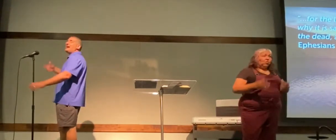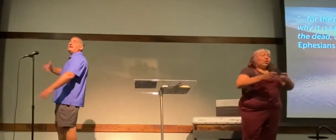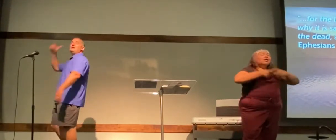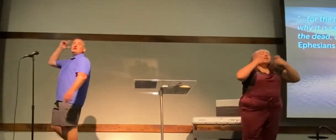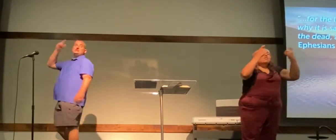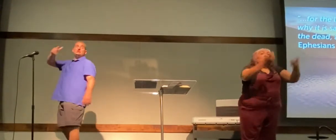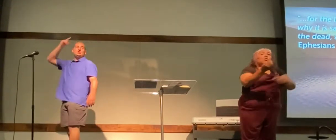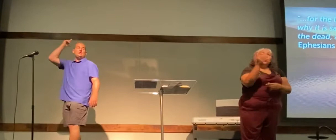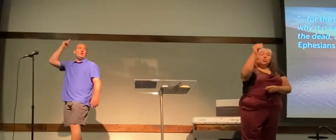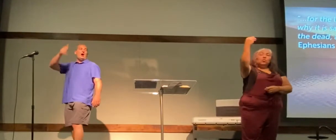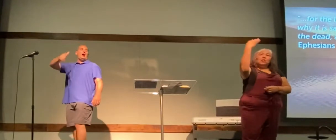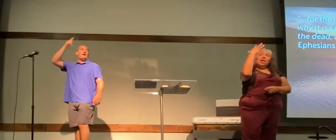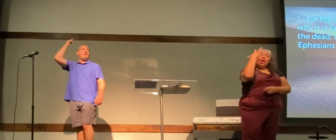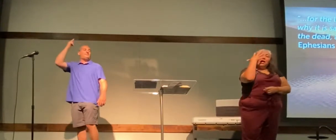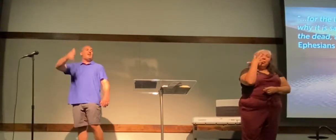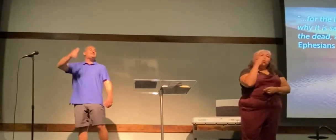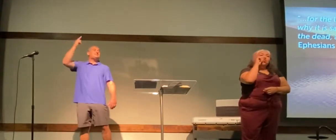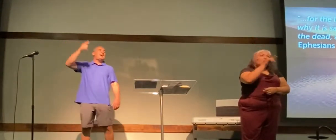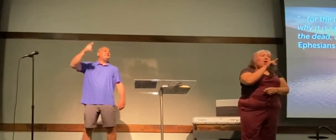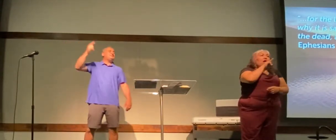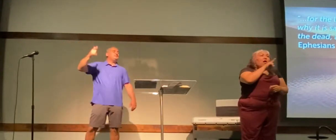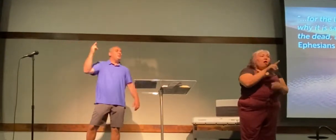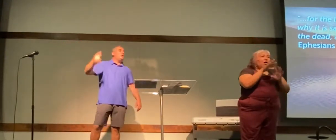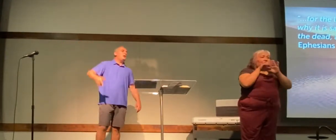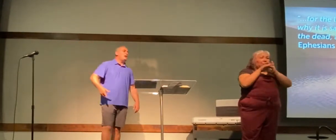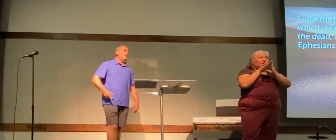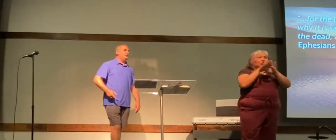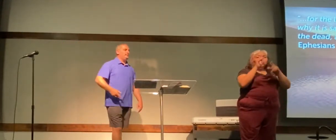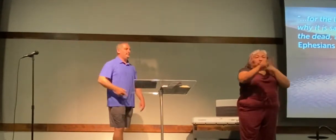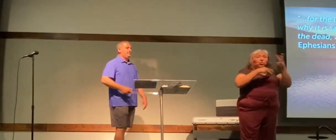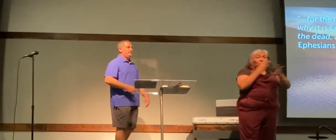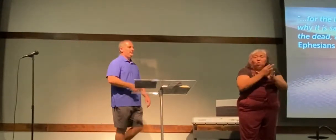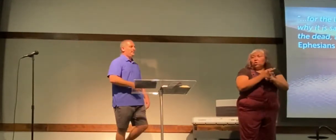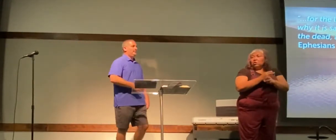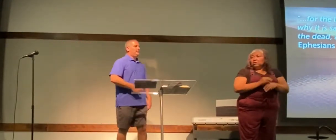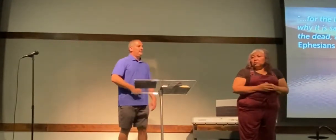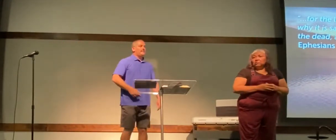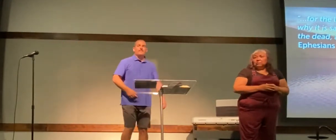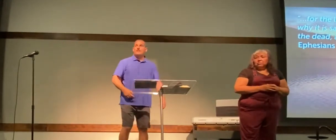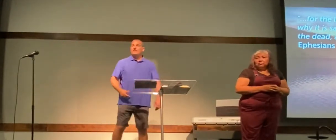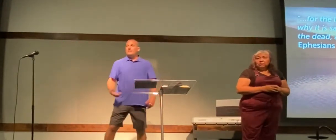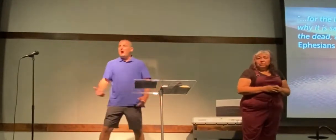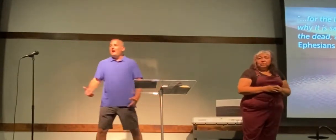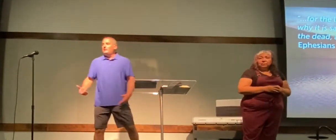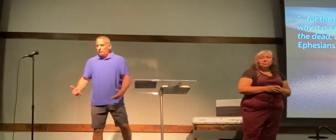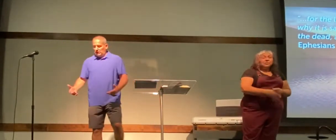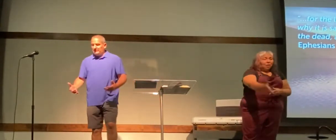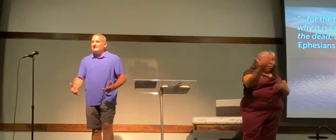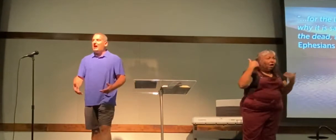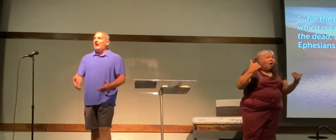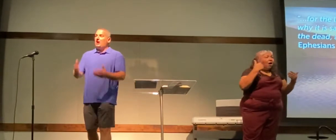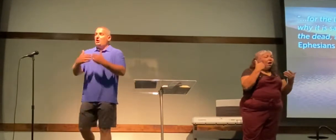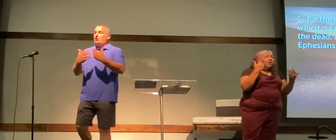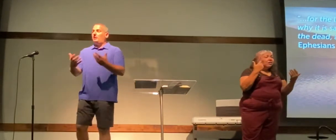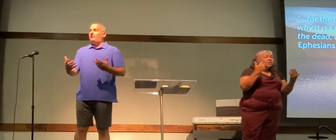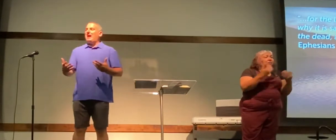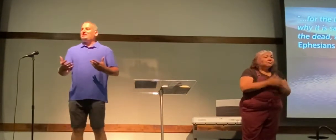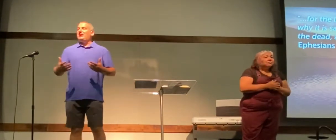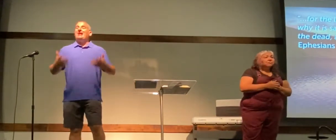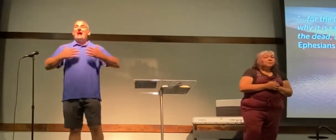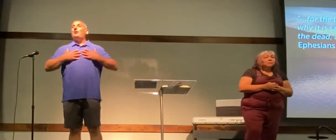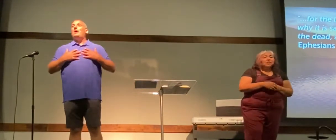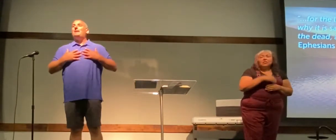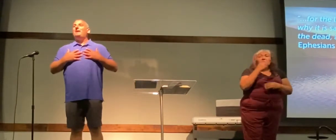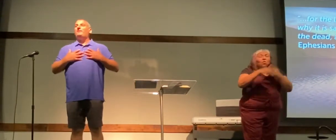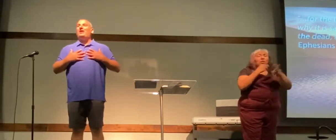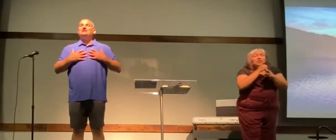you light. You are a flashlight to the world. Come on, the world is dark. You're a